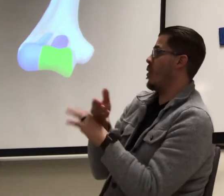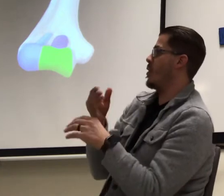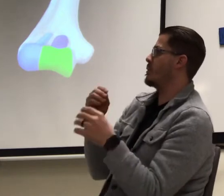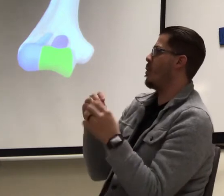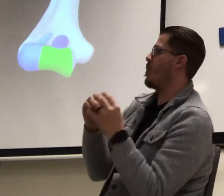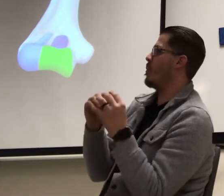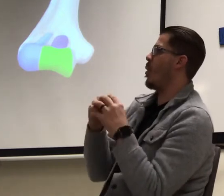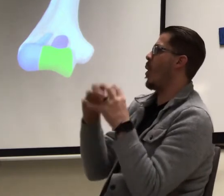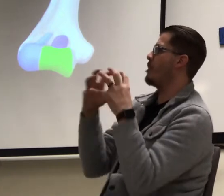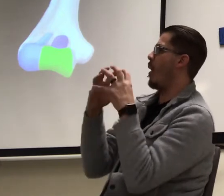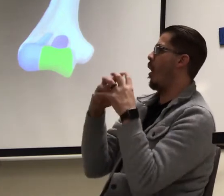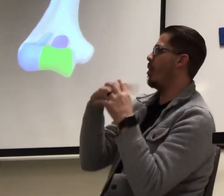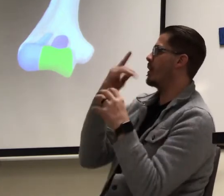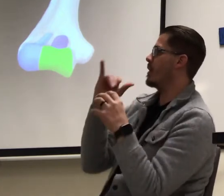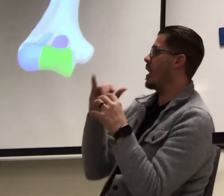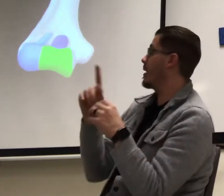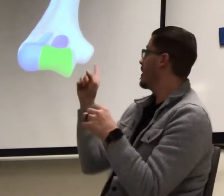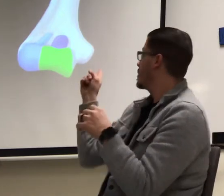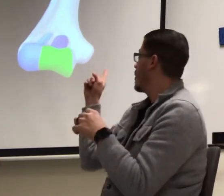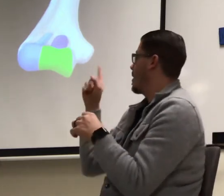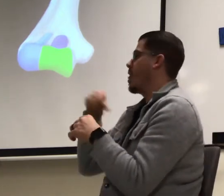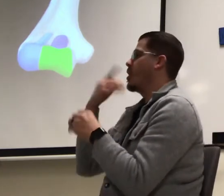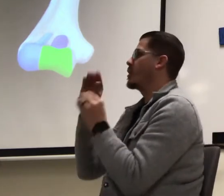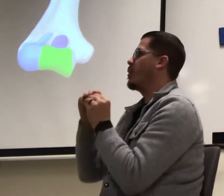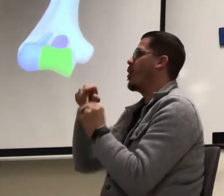Trochlea is a word that means pulley.